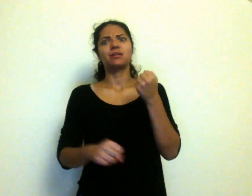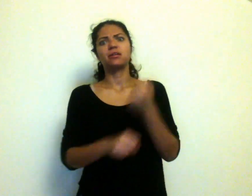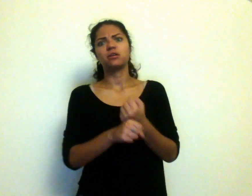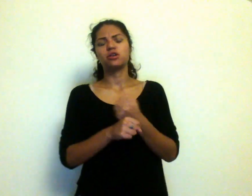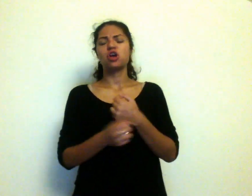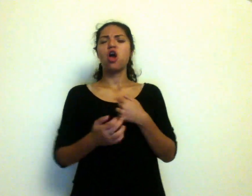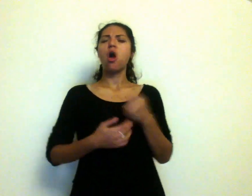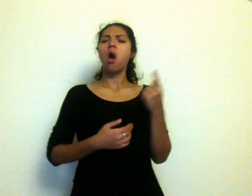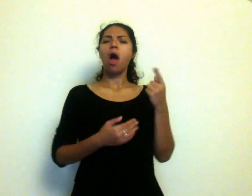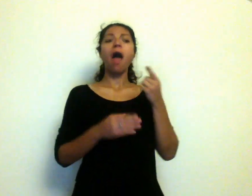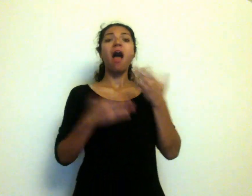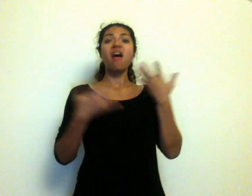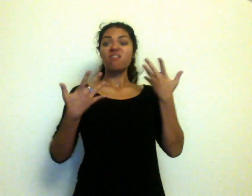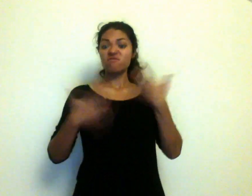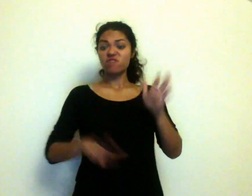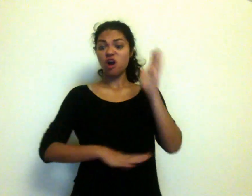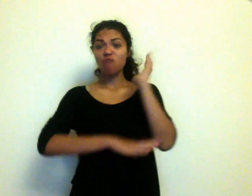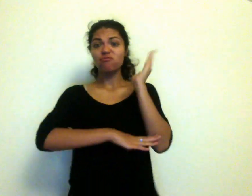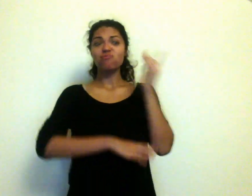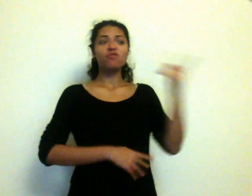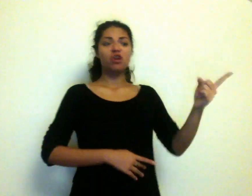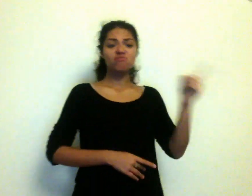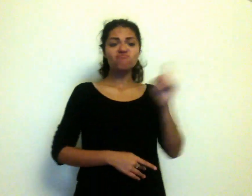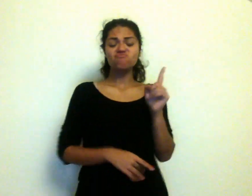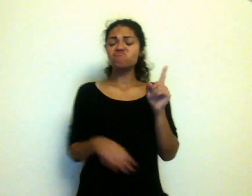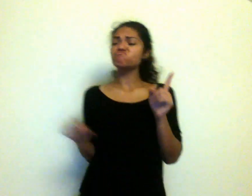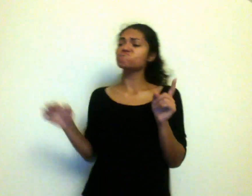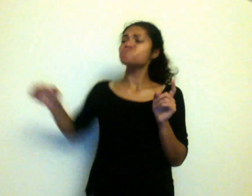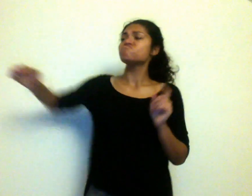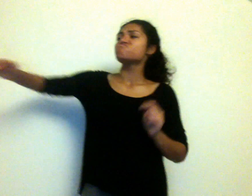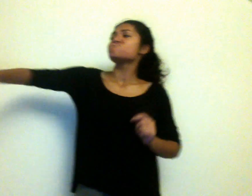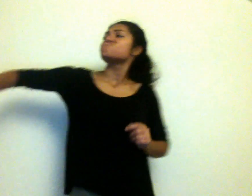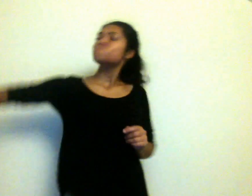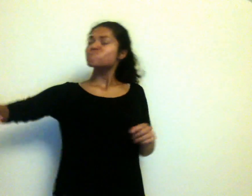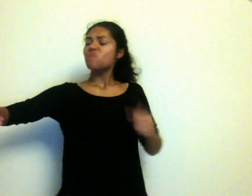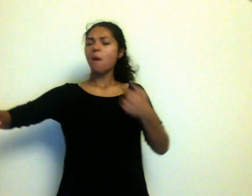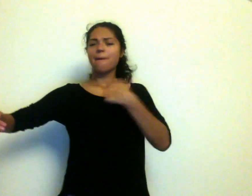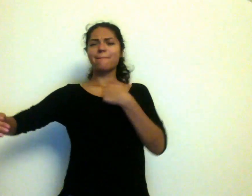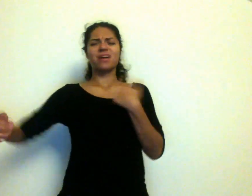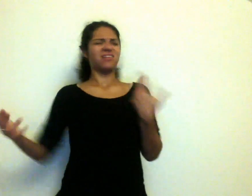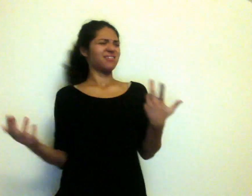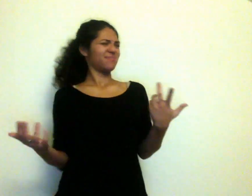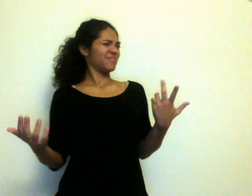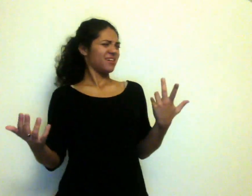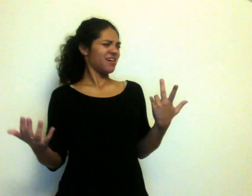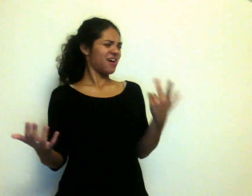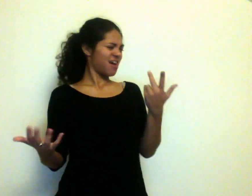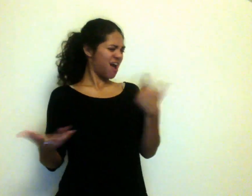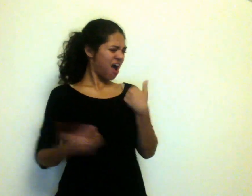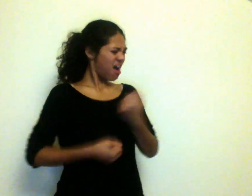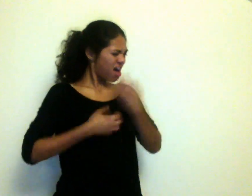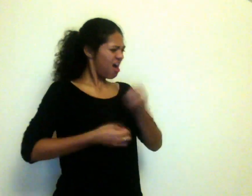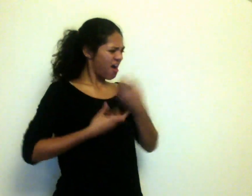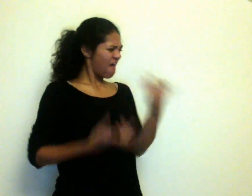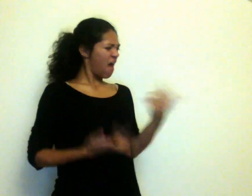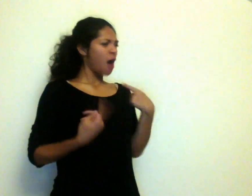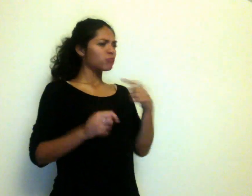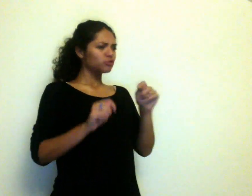very proud of you. I said, wait a minute, I poured my heart out trying to tell you what this message is about in